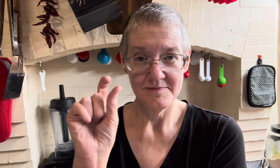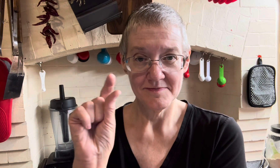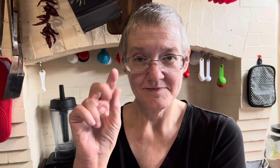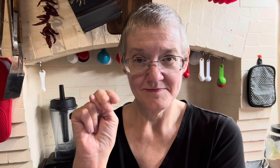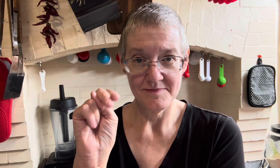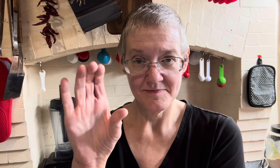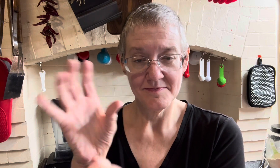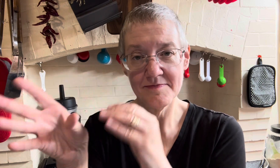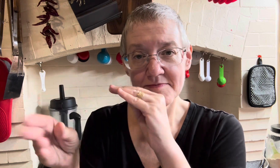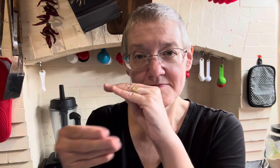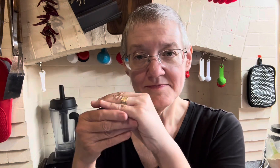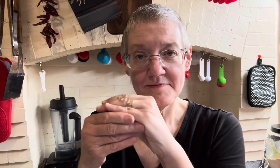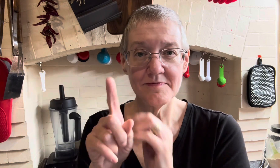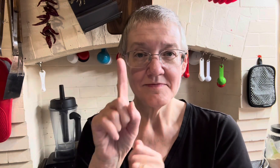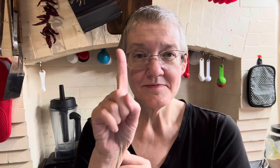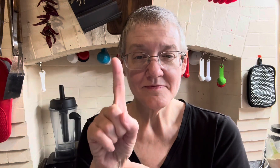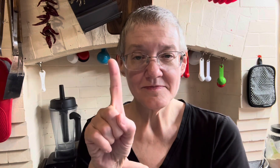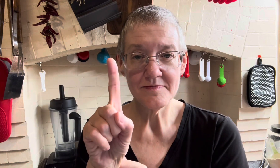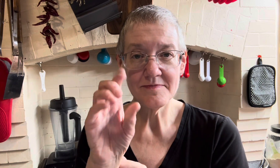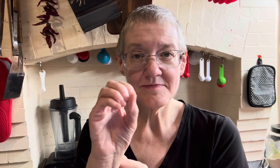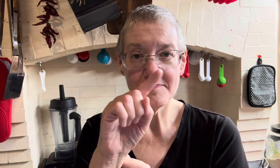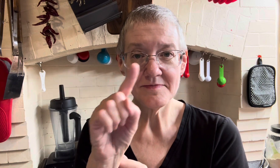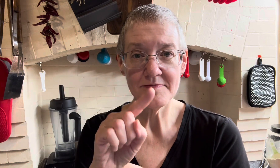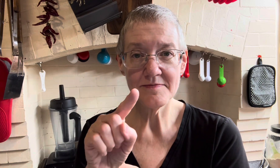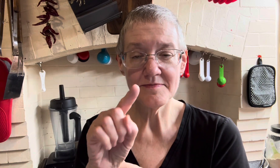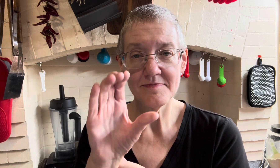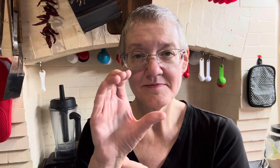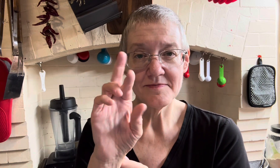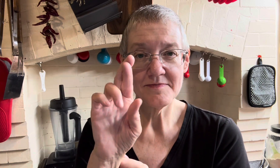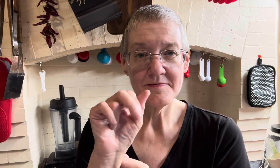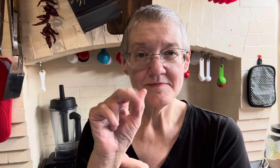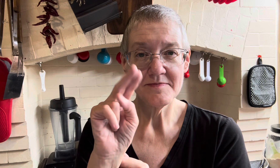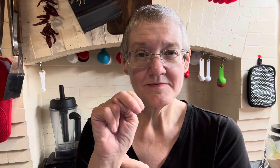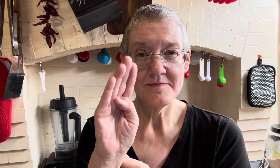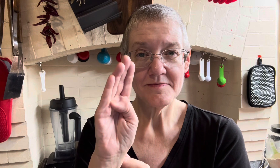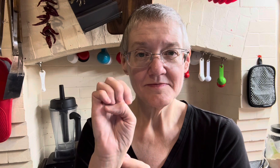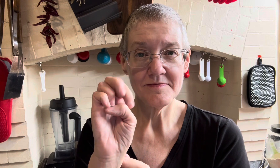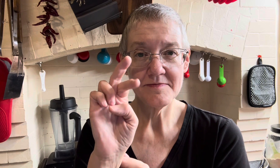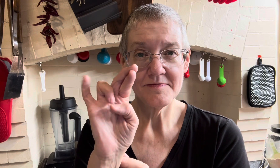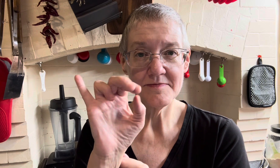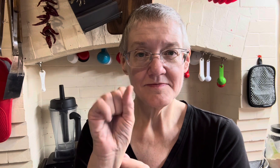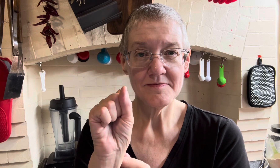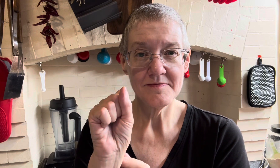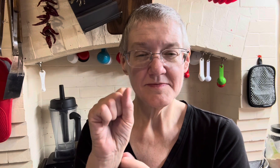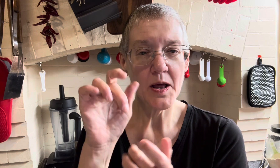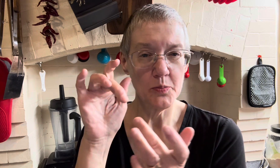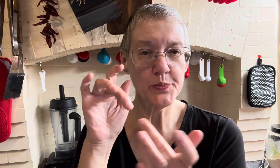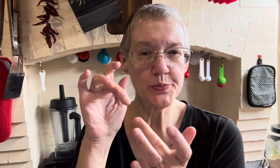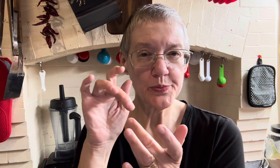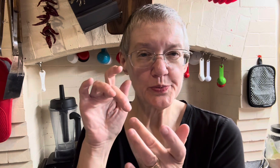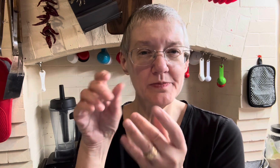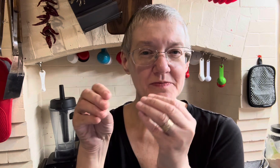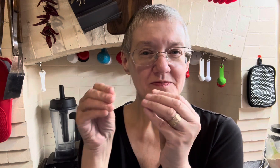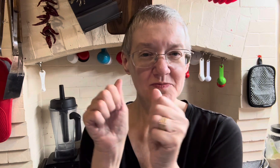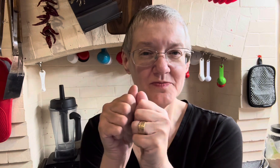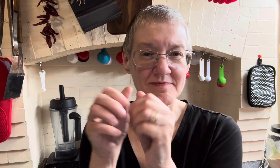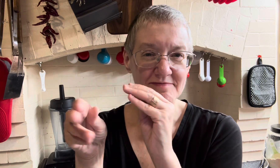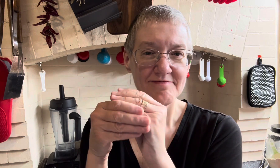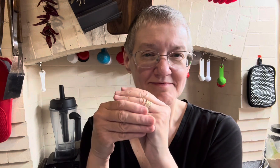3.9 grams of net carbs, with 1 ounce of cranberries, pureed with